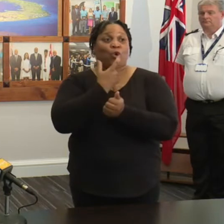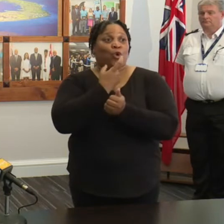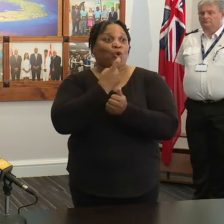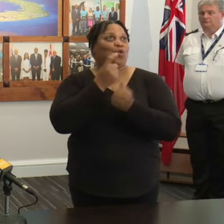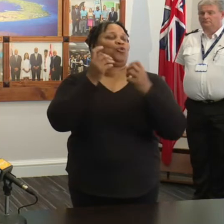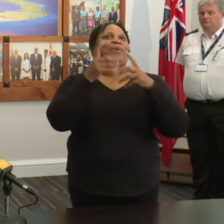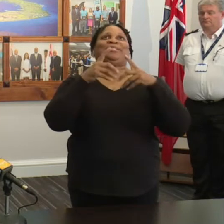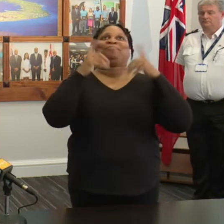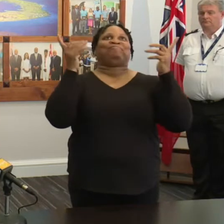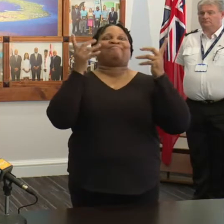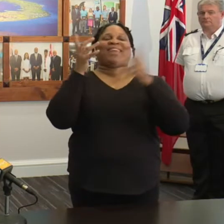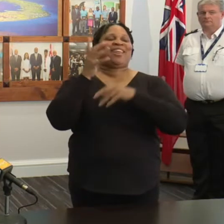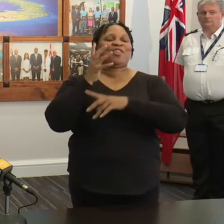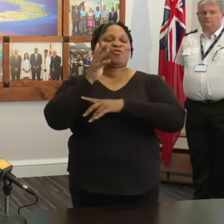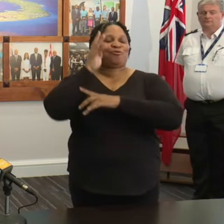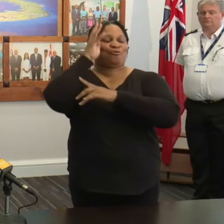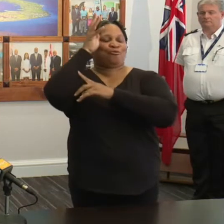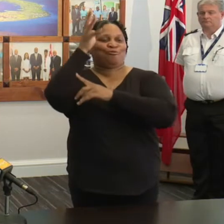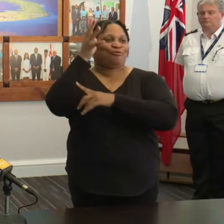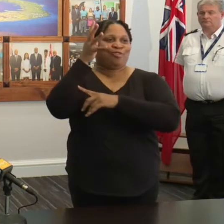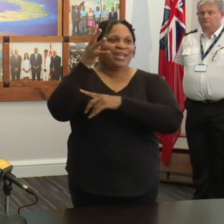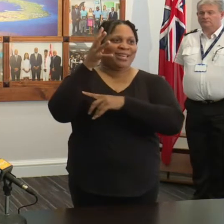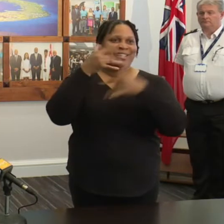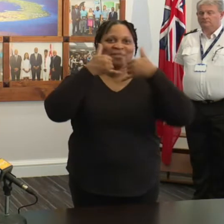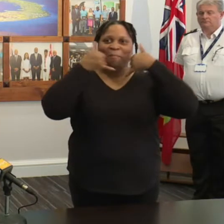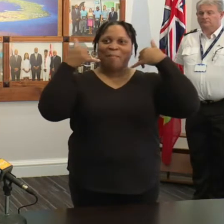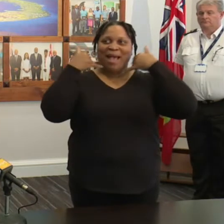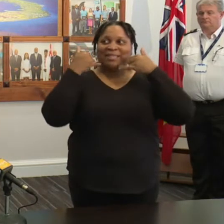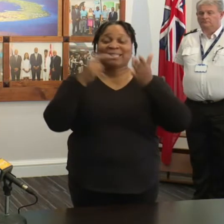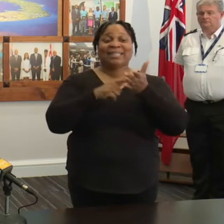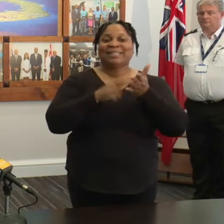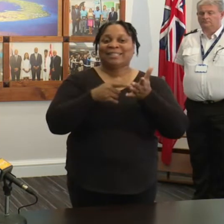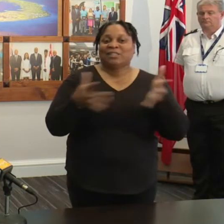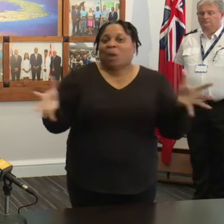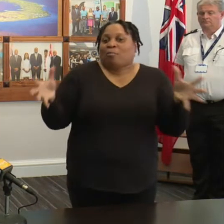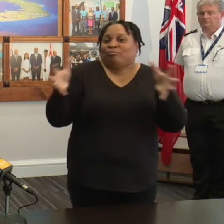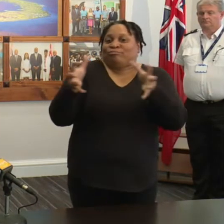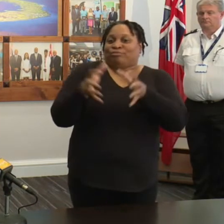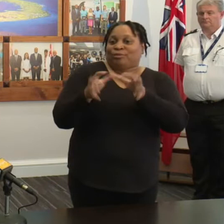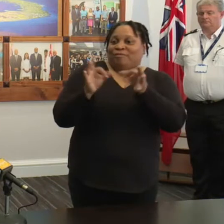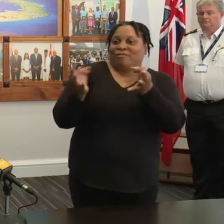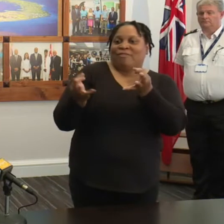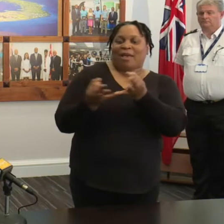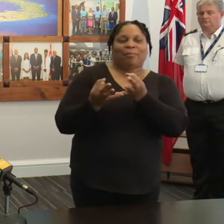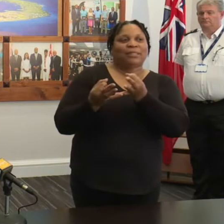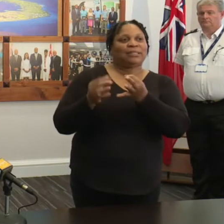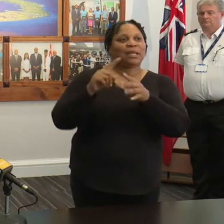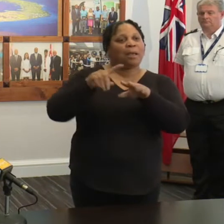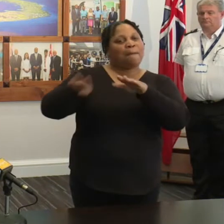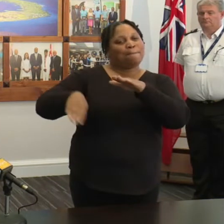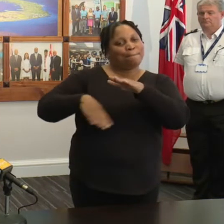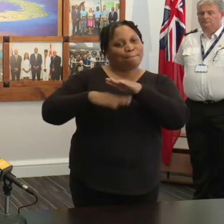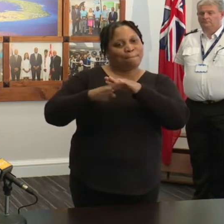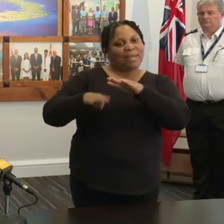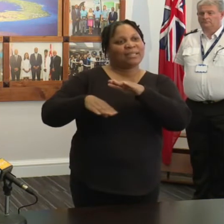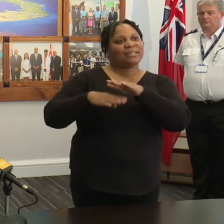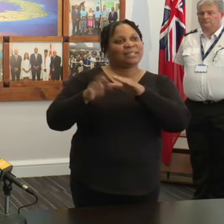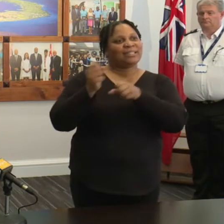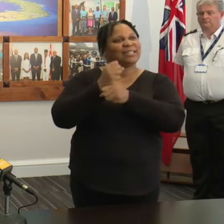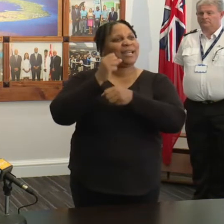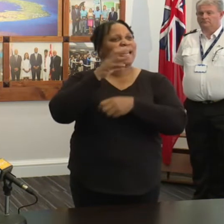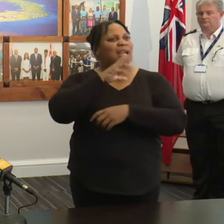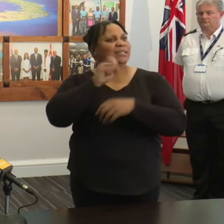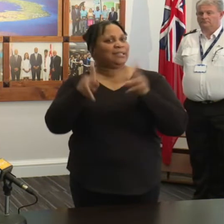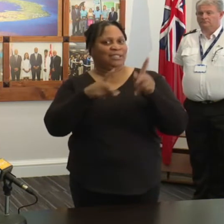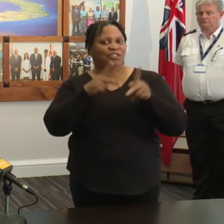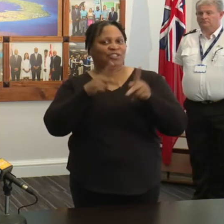most creative mask. This effort could go a long way back to bringing families back to basics, getting our seniors involved